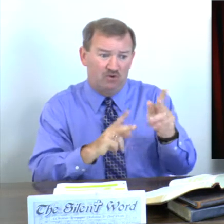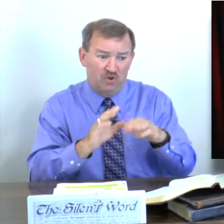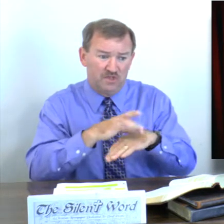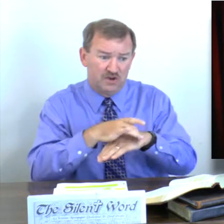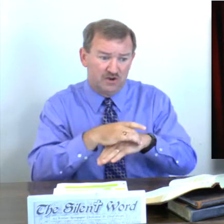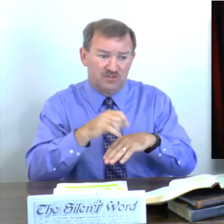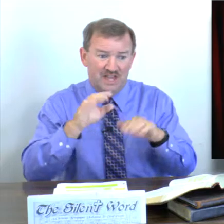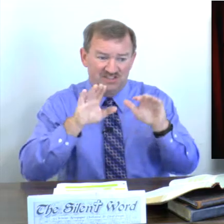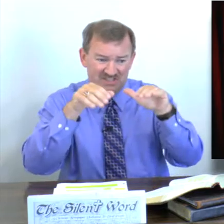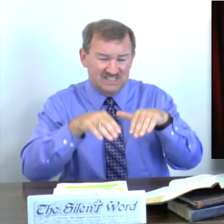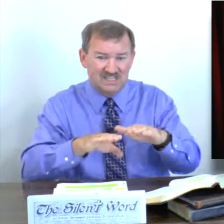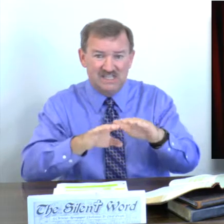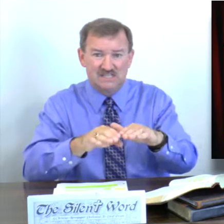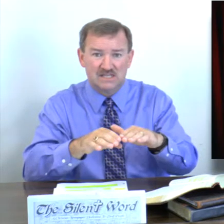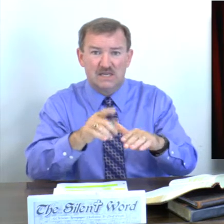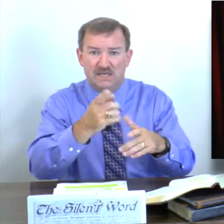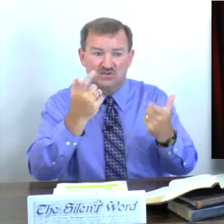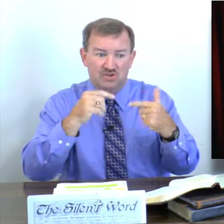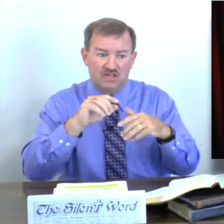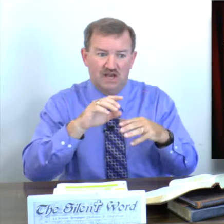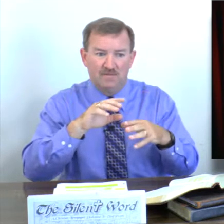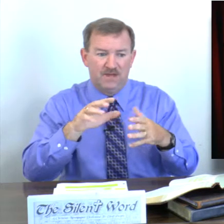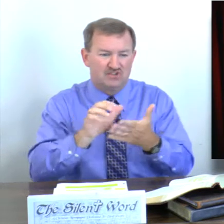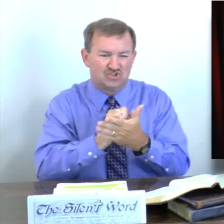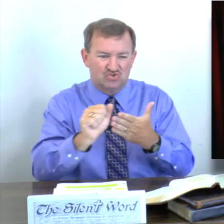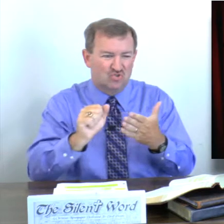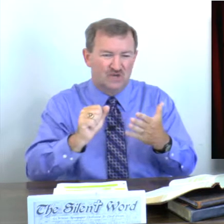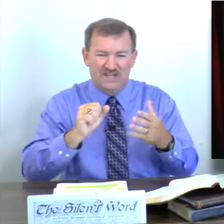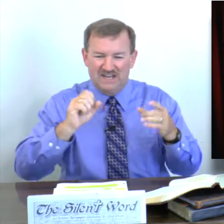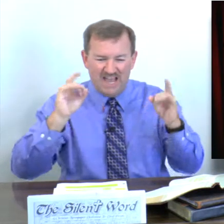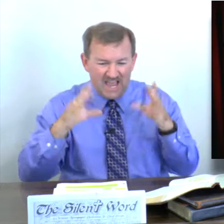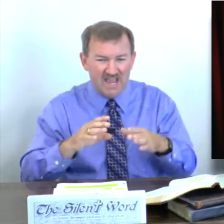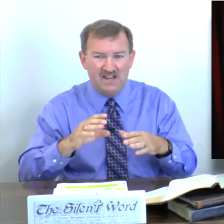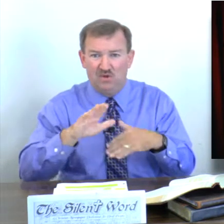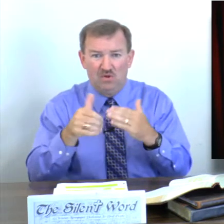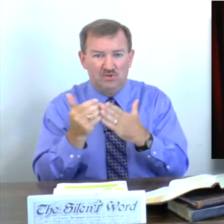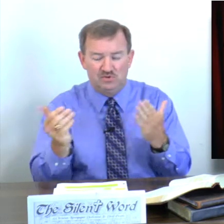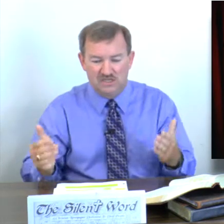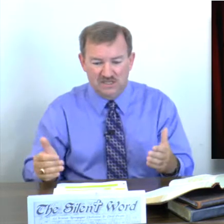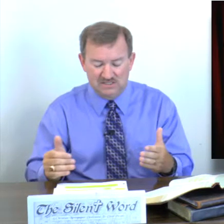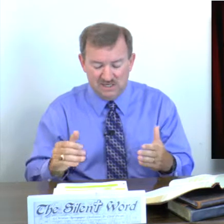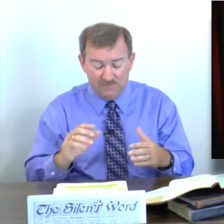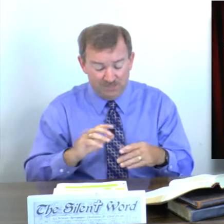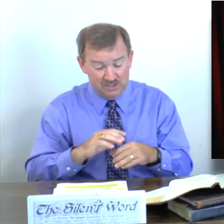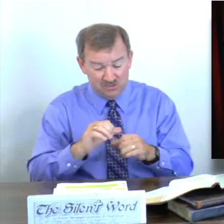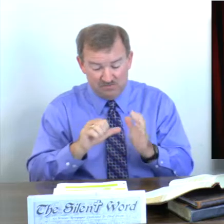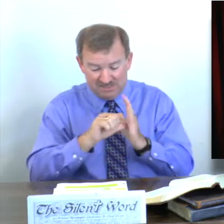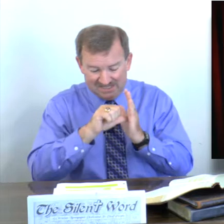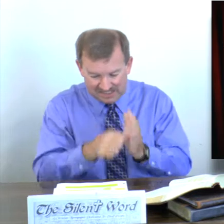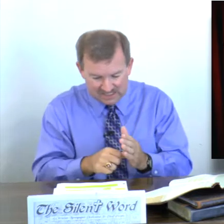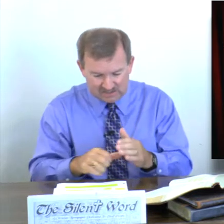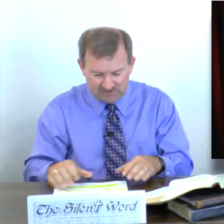on the earth and the seas. He's going to come and destroy and hate and all those things. It's going to be